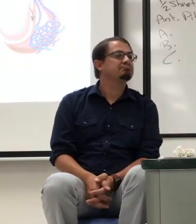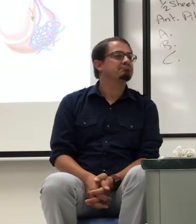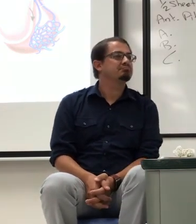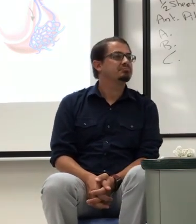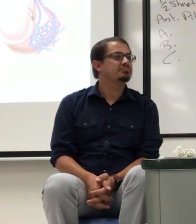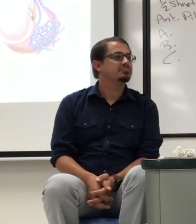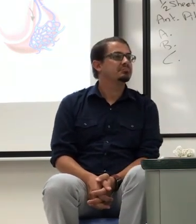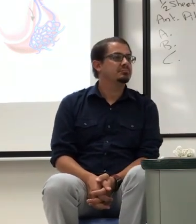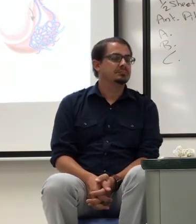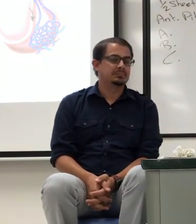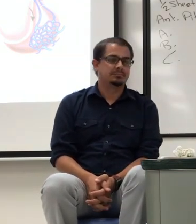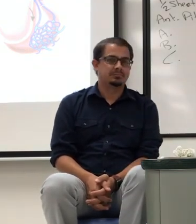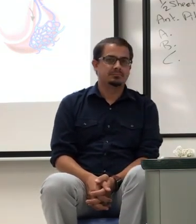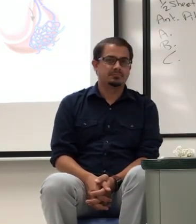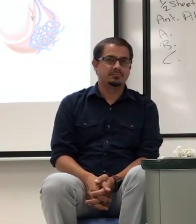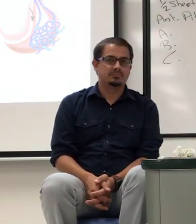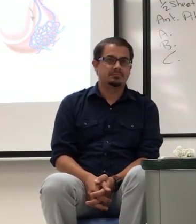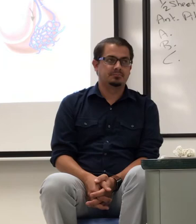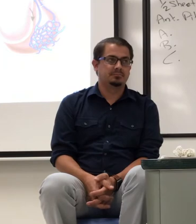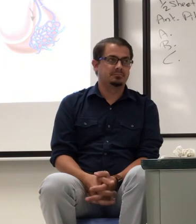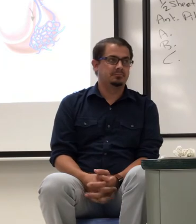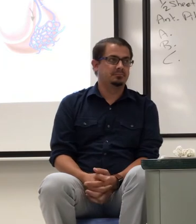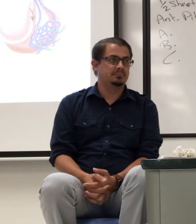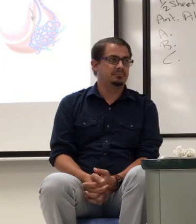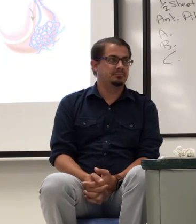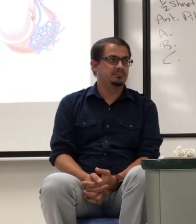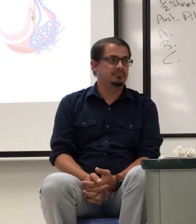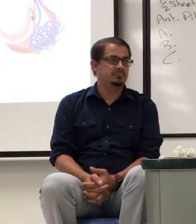I can't upload and record at the same time.